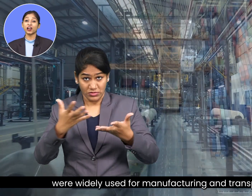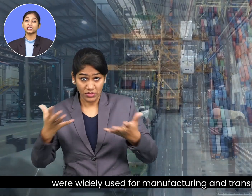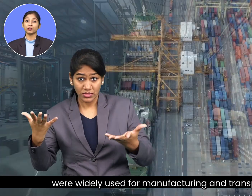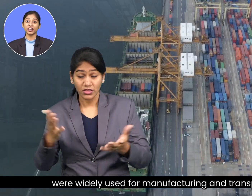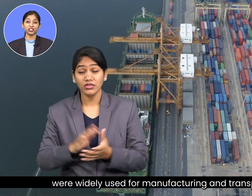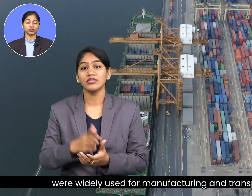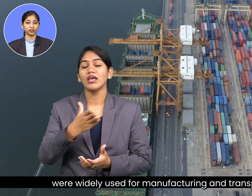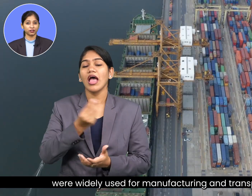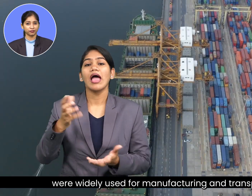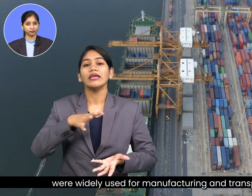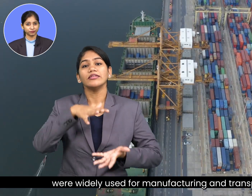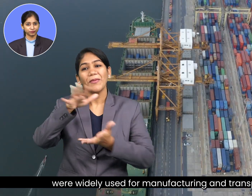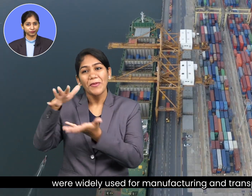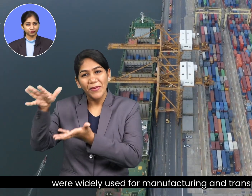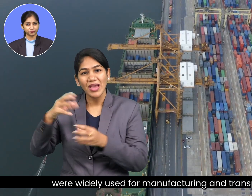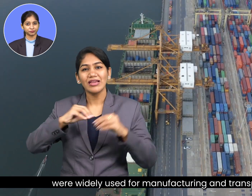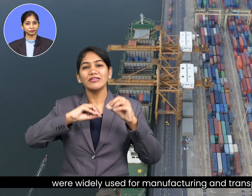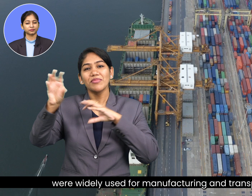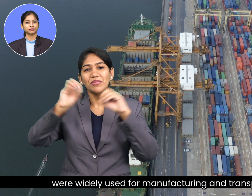and transportation.